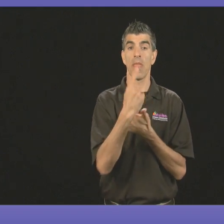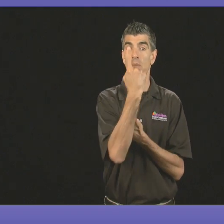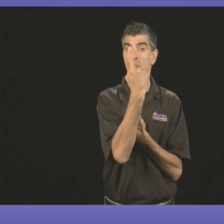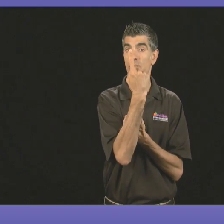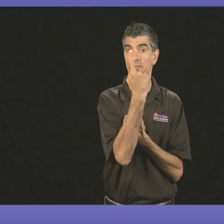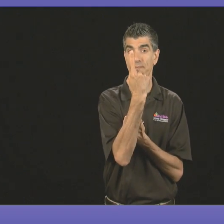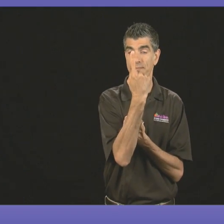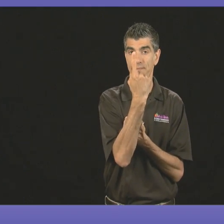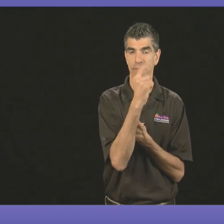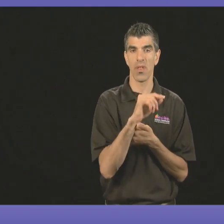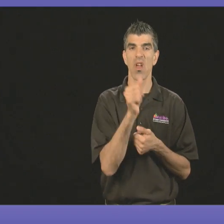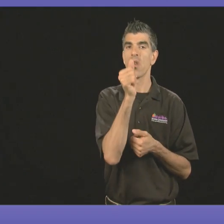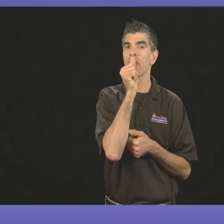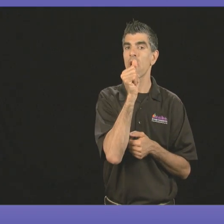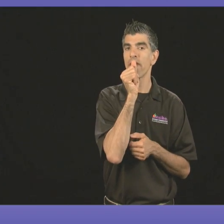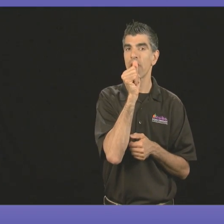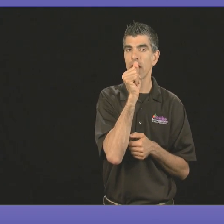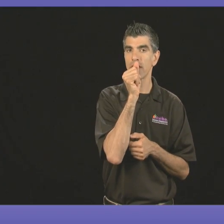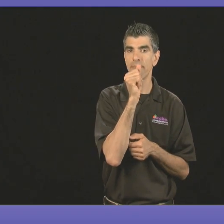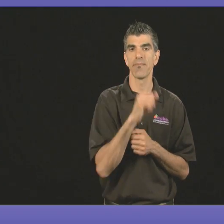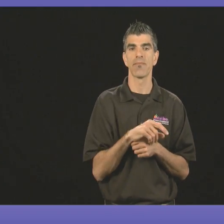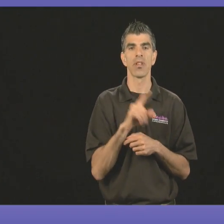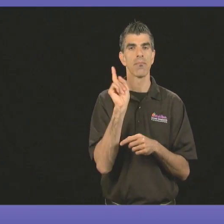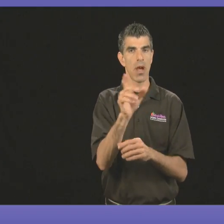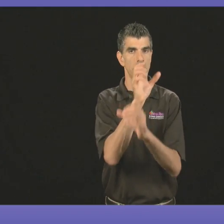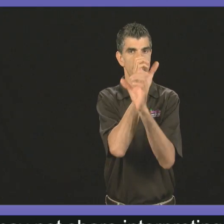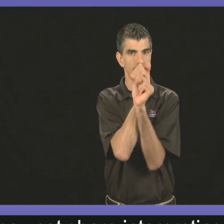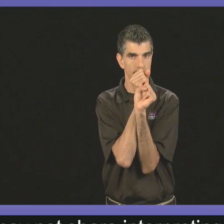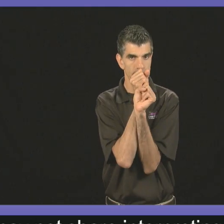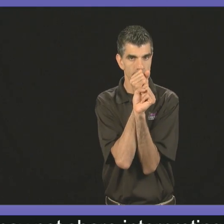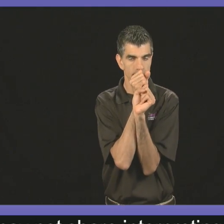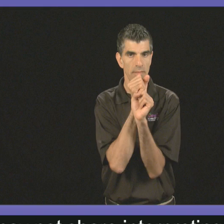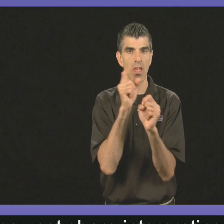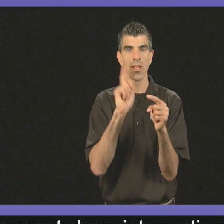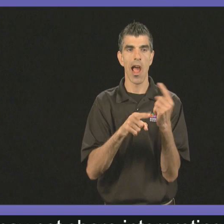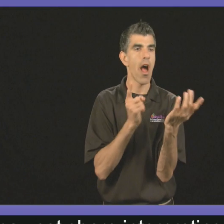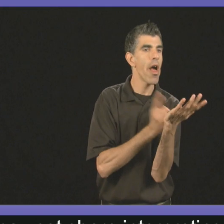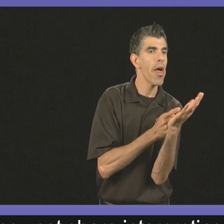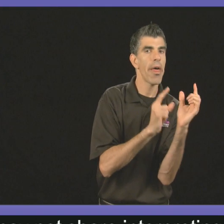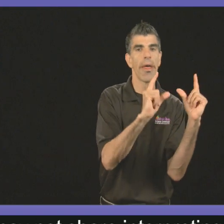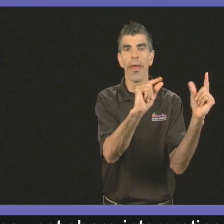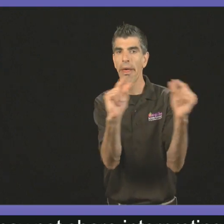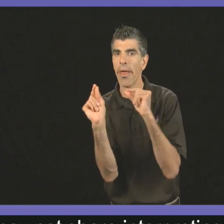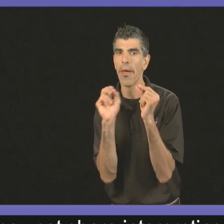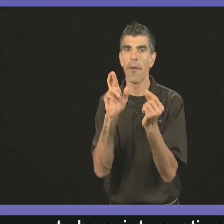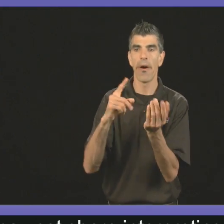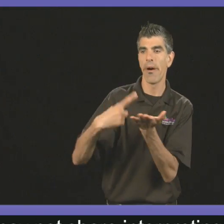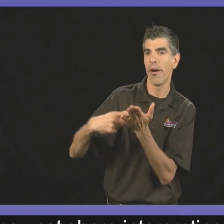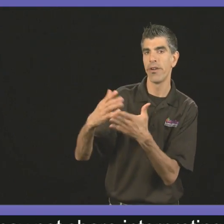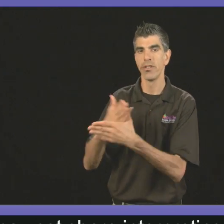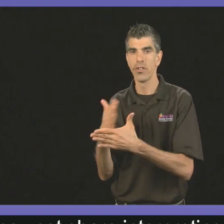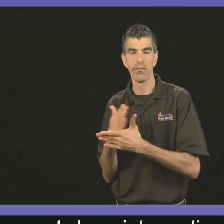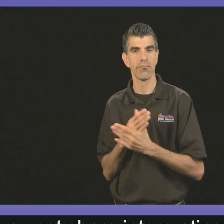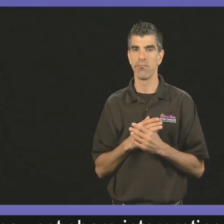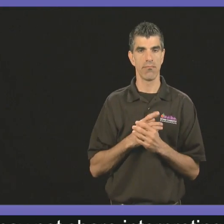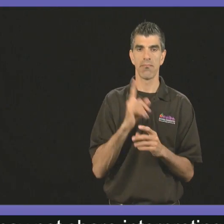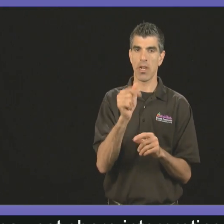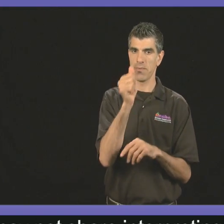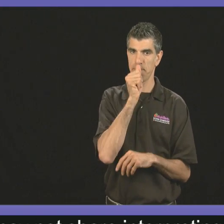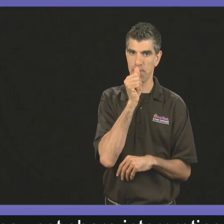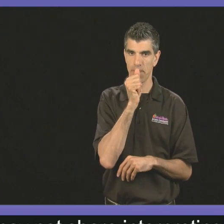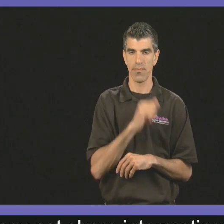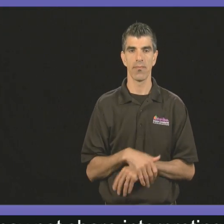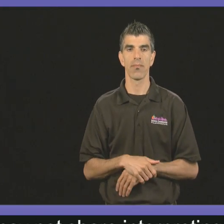The first tenet is confidentiality. Interpreters may not share interpreting related information